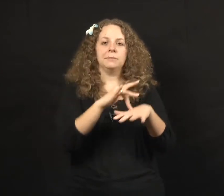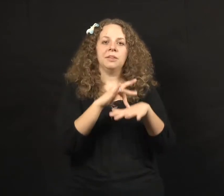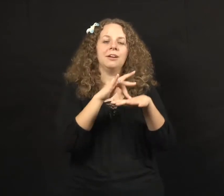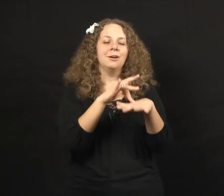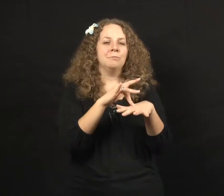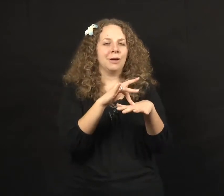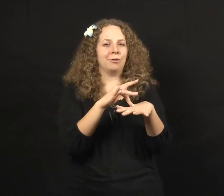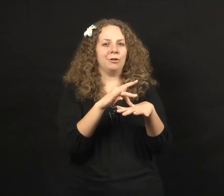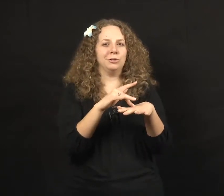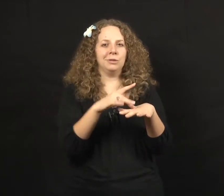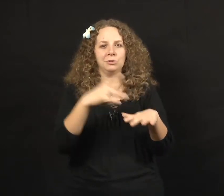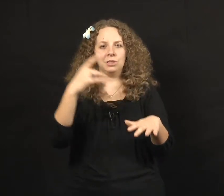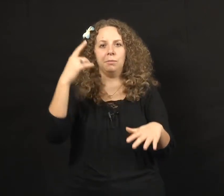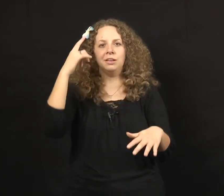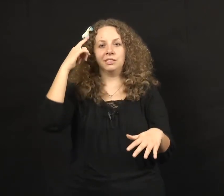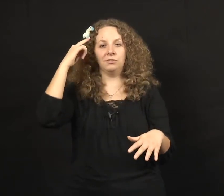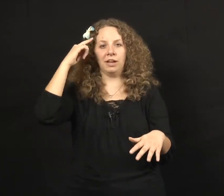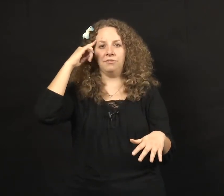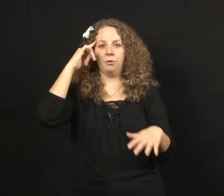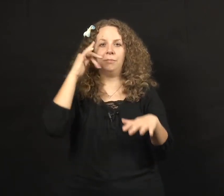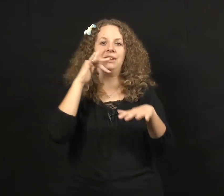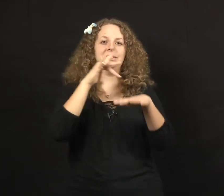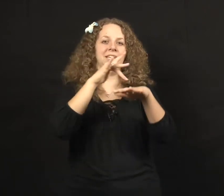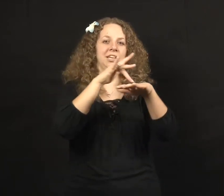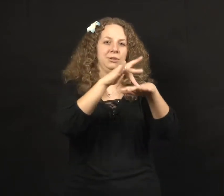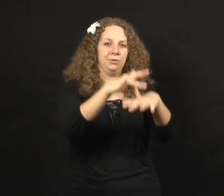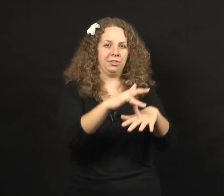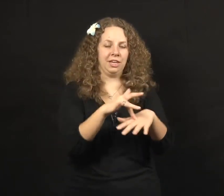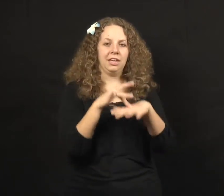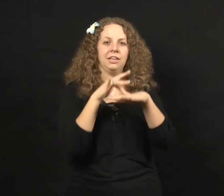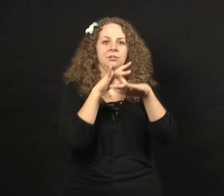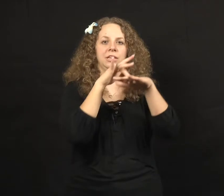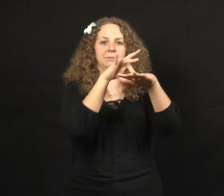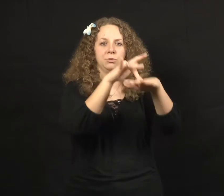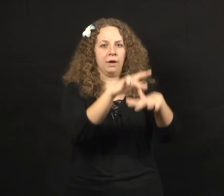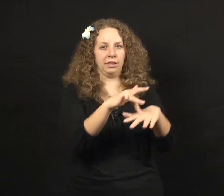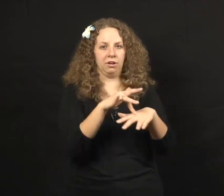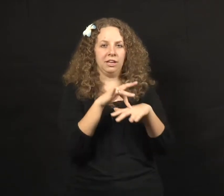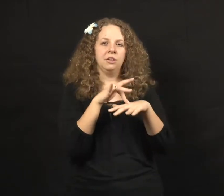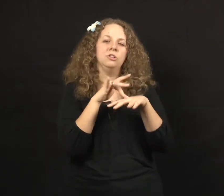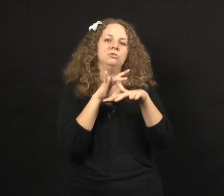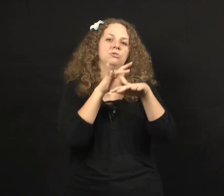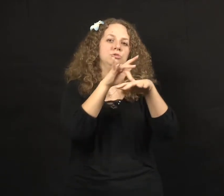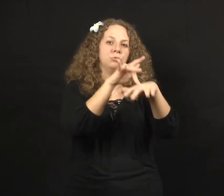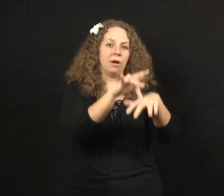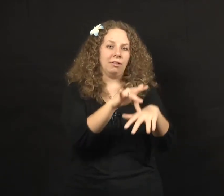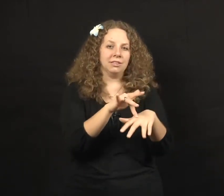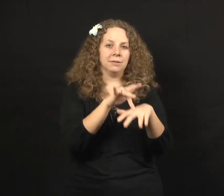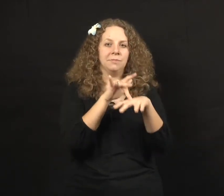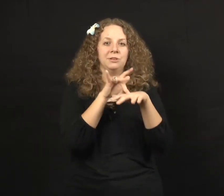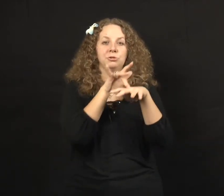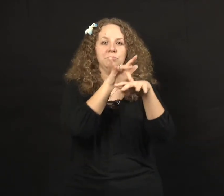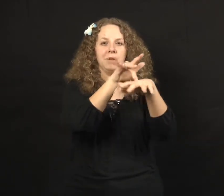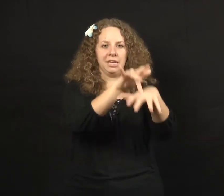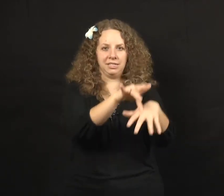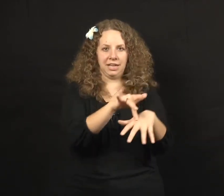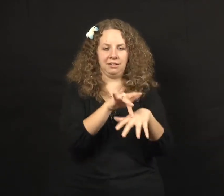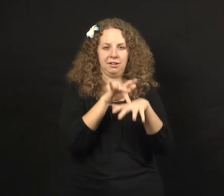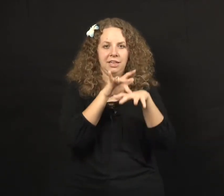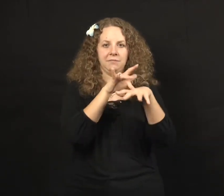something, but it can also be used in a positive way for meditating. You think and you keep dwelling on it. to dwell on something, to meditate on it,